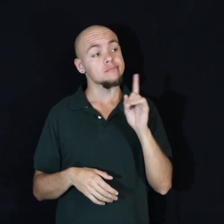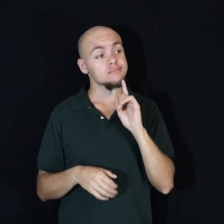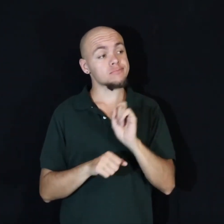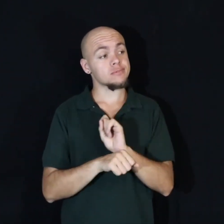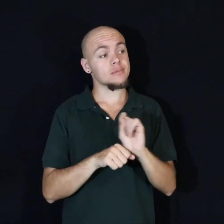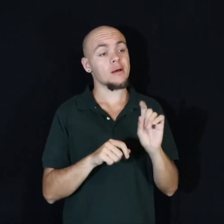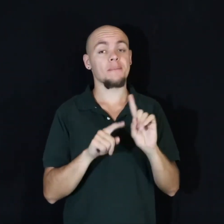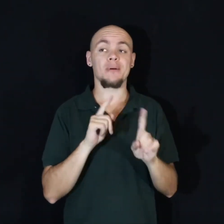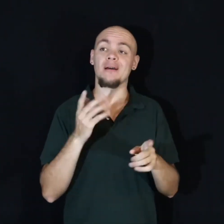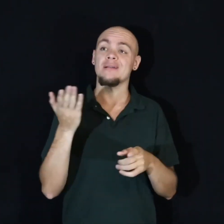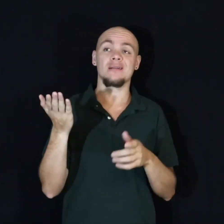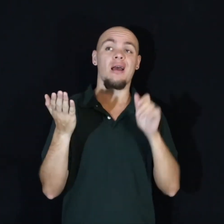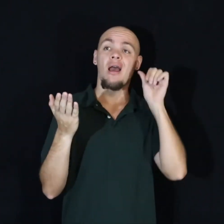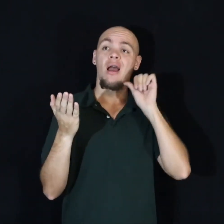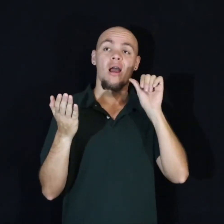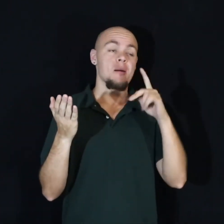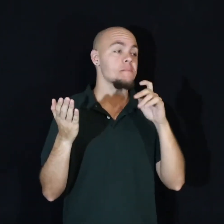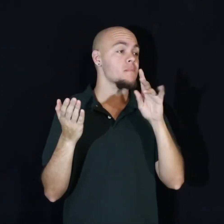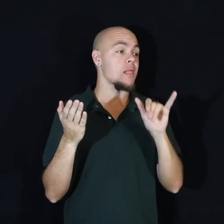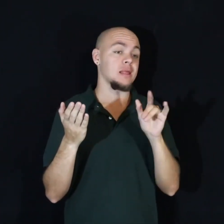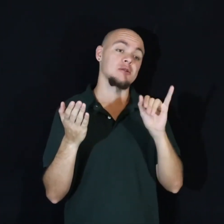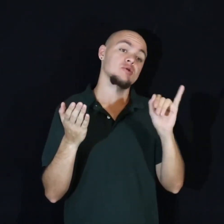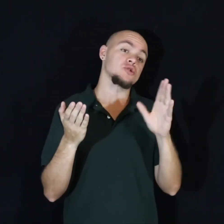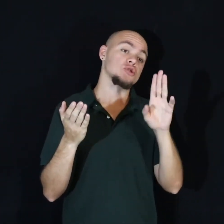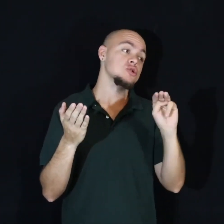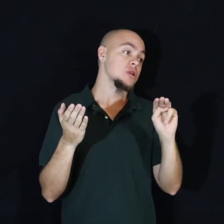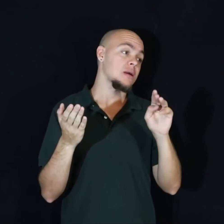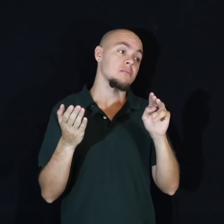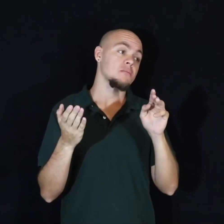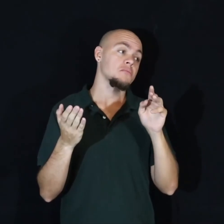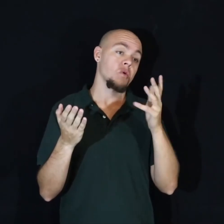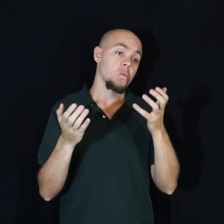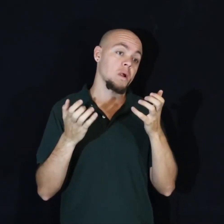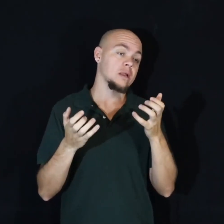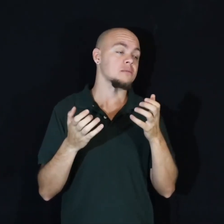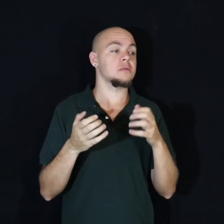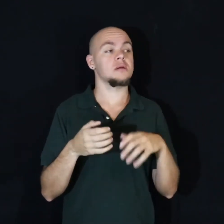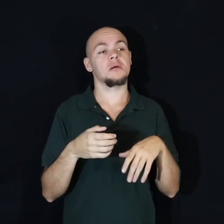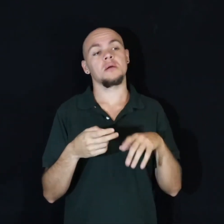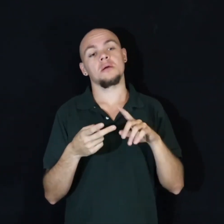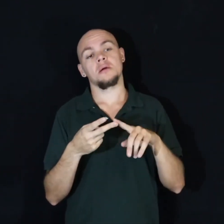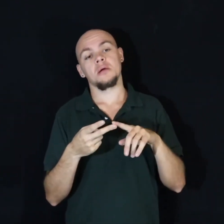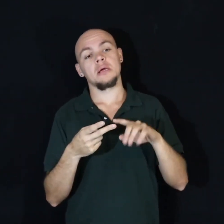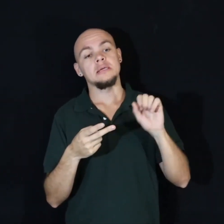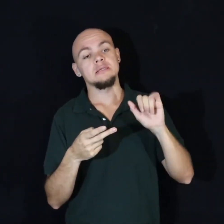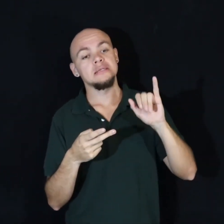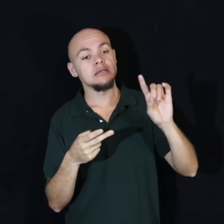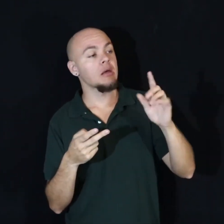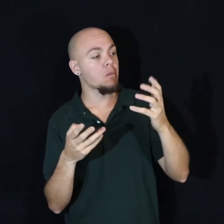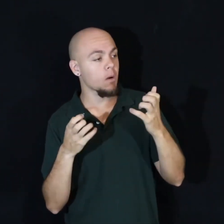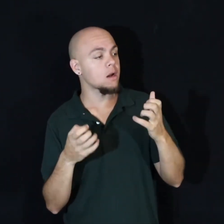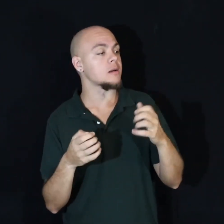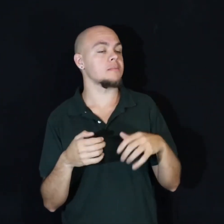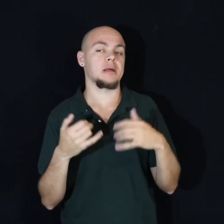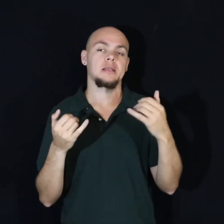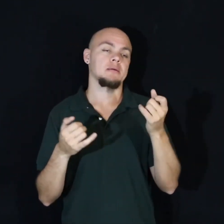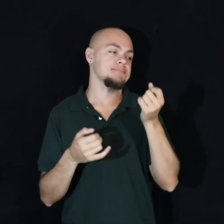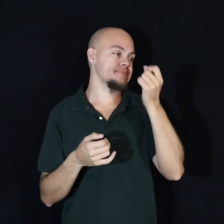Polly, well, Jim wanted to do it, but she wouldn't let him. Sid wanted to do it, and she wouldn't let Sid. Now don't you see how I'm fixed? If you